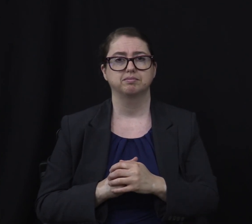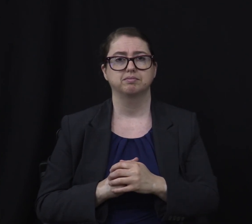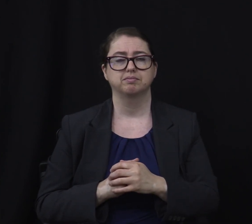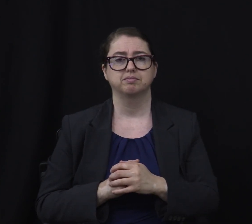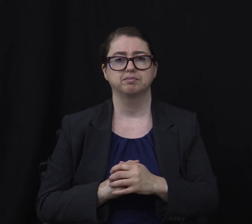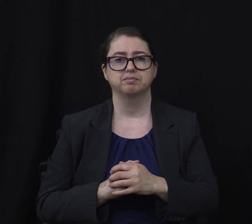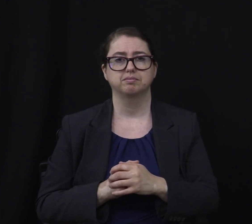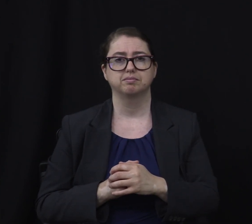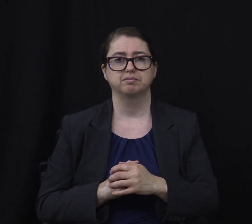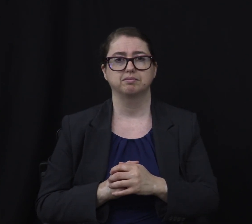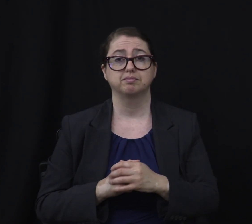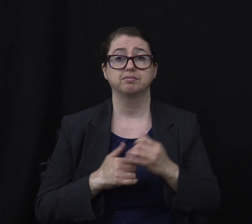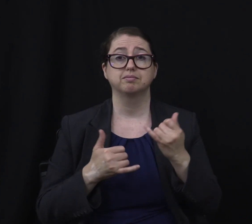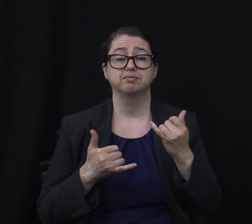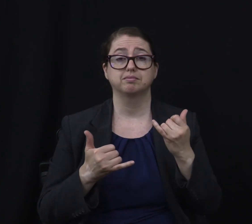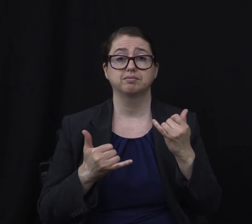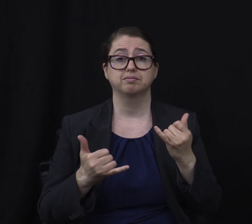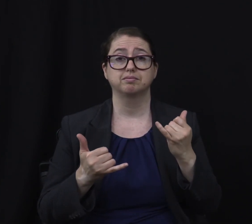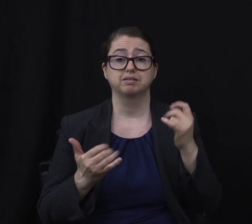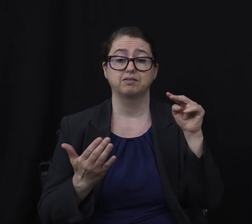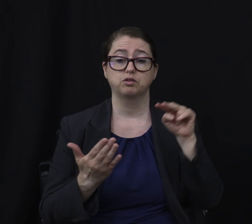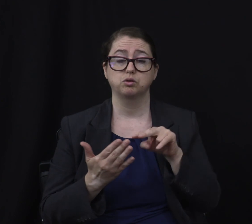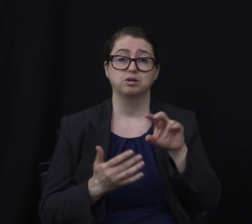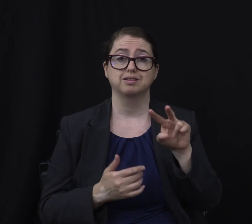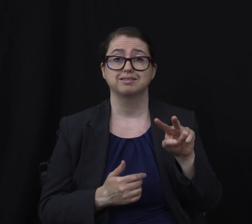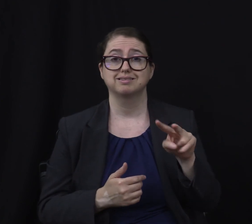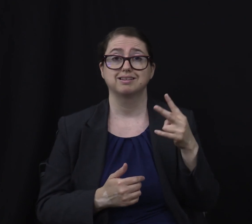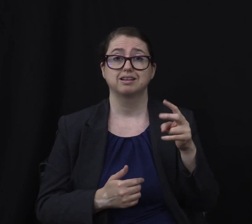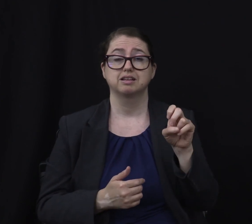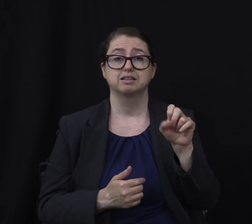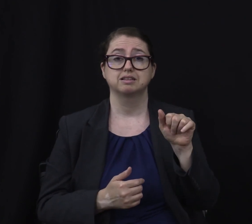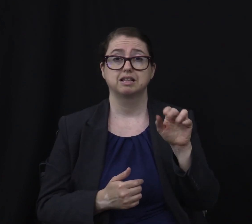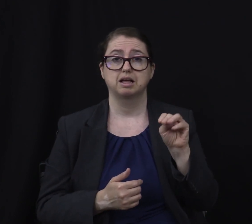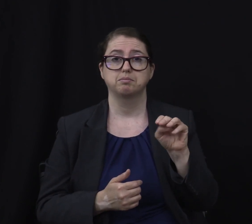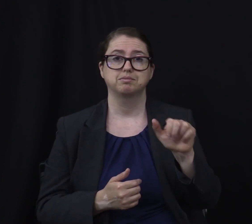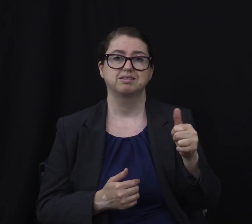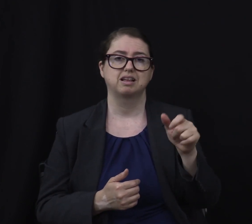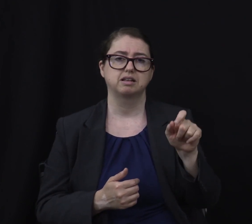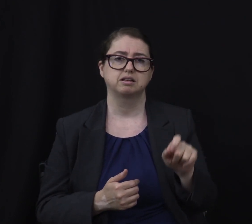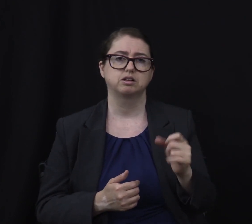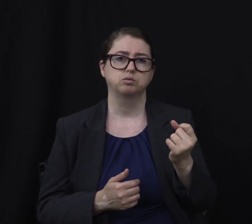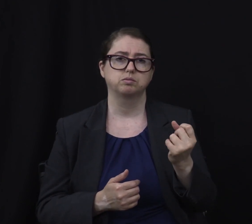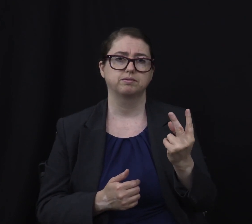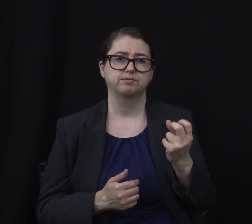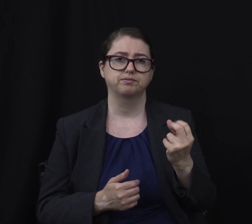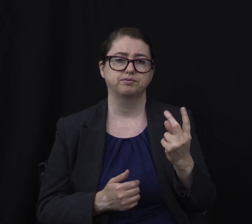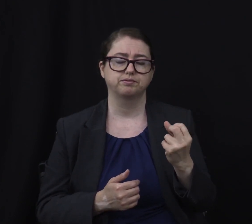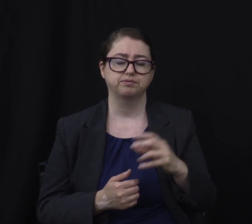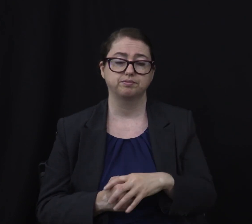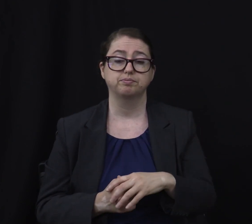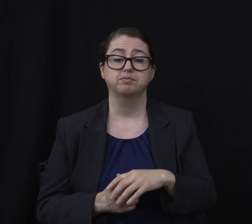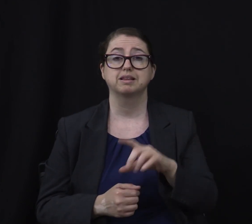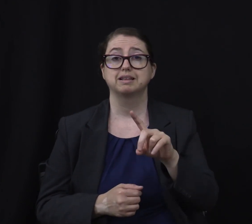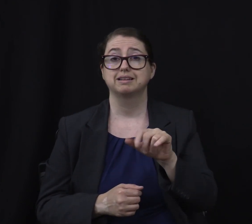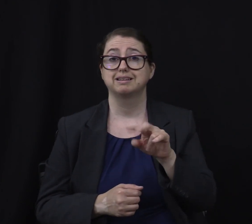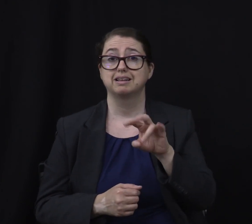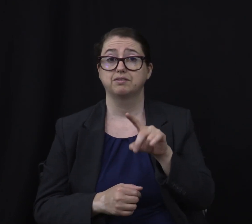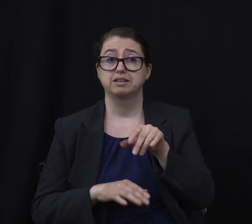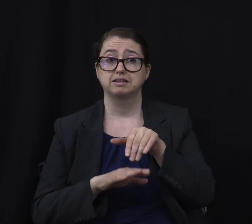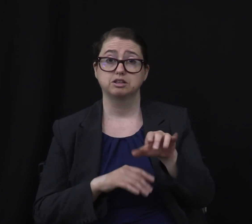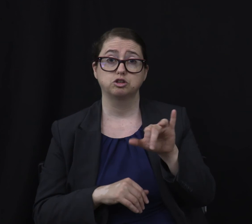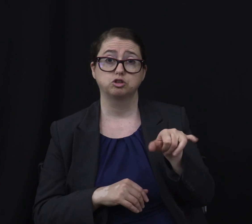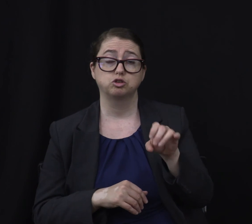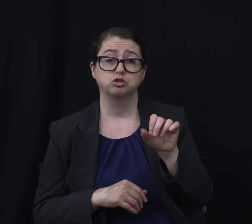Now, if you go to 2 Samuel chapter 10, verse 12. David sends Joab, his servant, to help his people as they